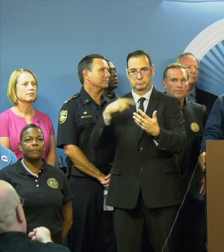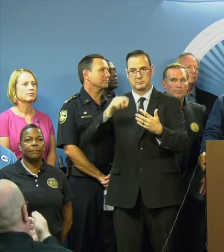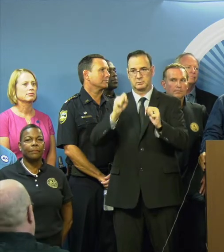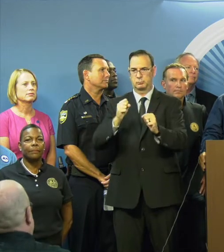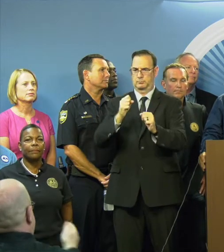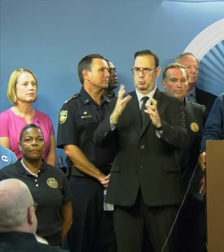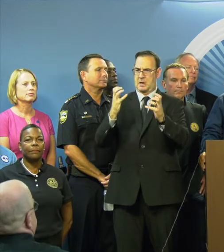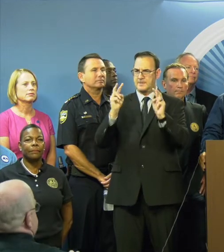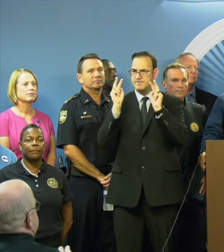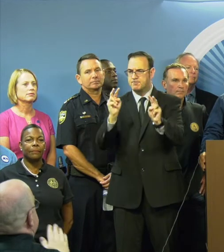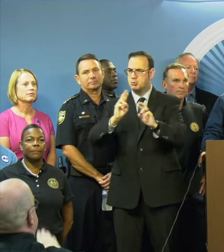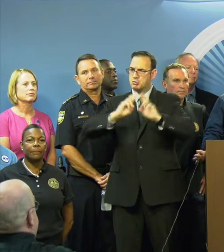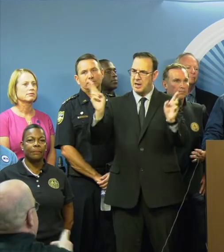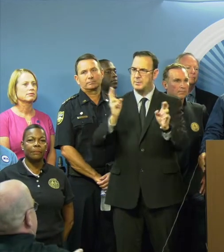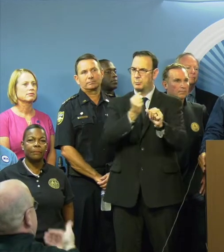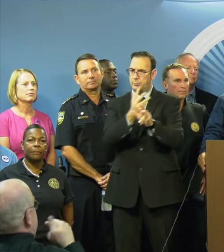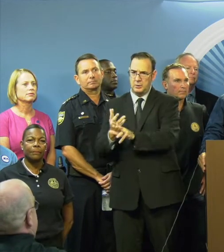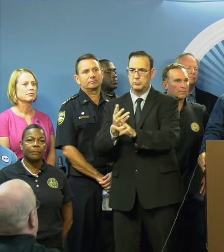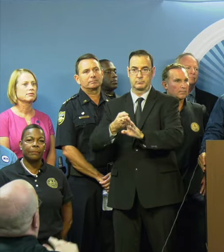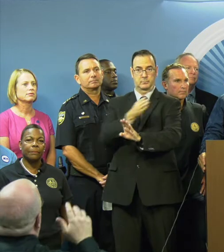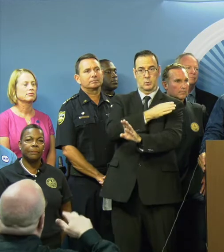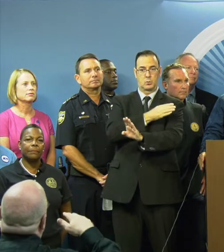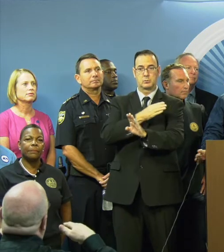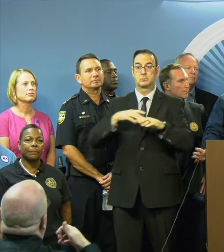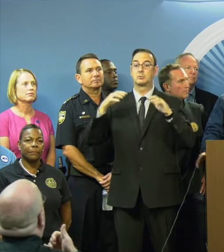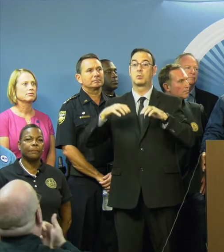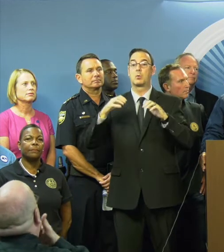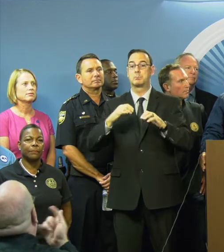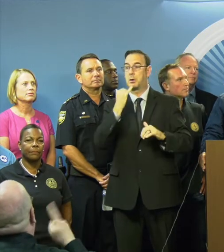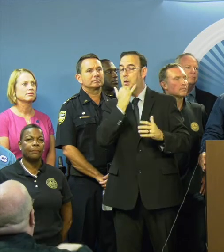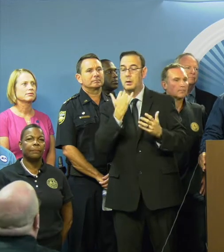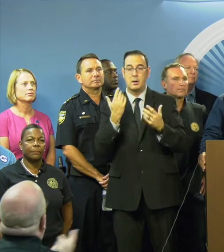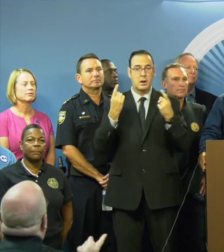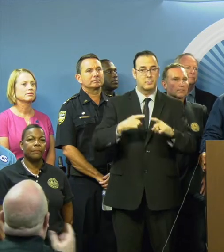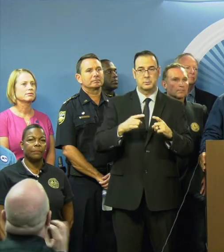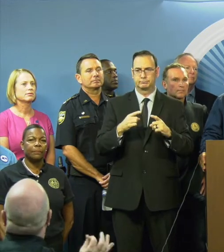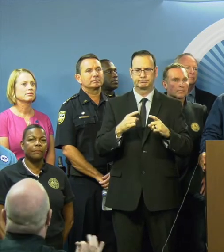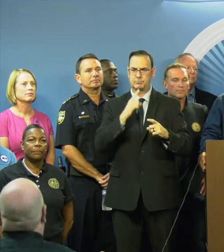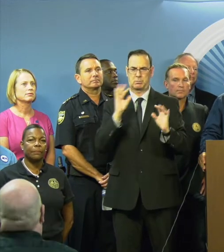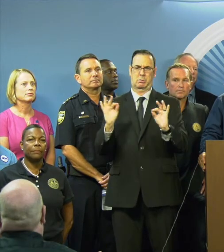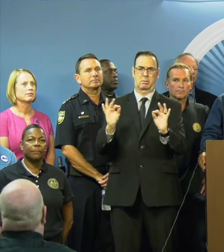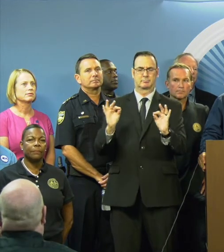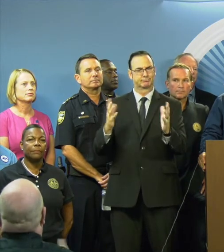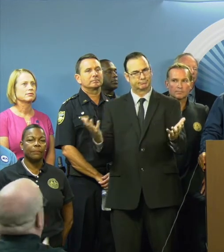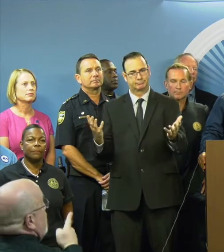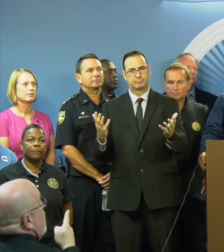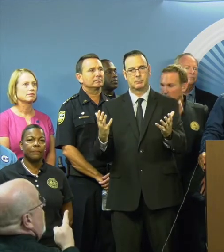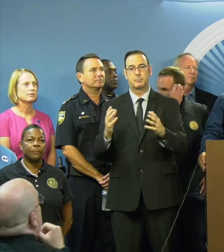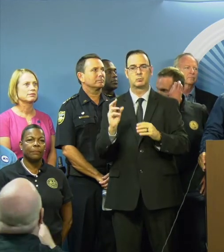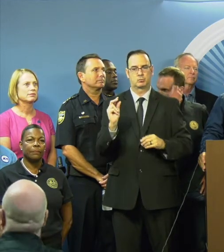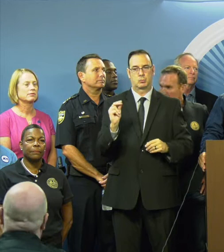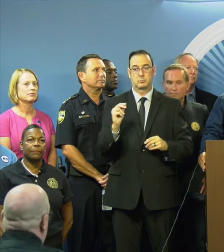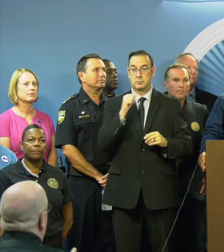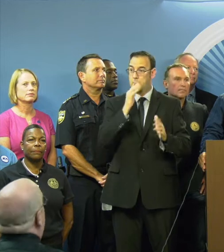precautions. If you prepare and then the storm ends up taking a different direction, you're not going to be any worse for that. But if you don't prepare and then you have